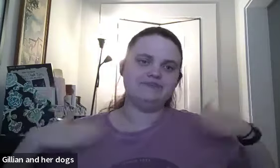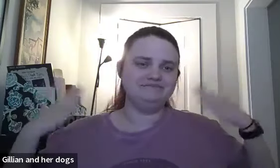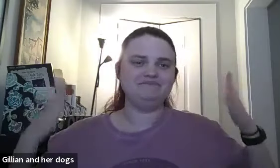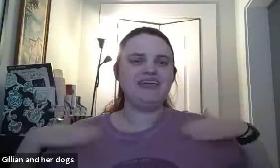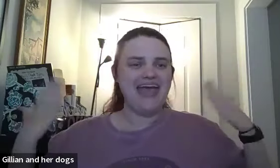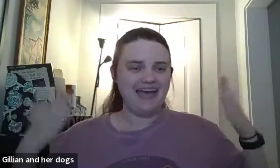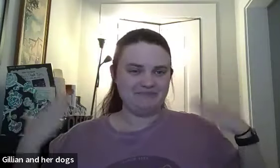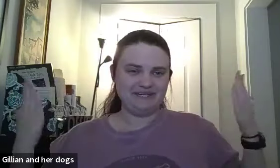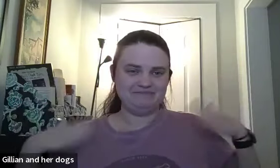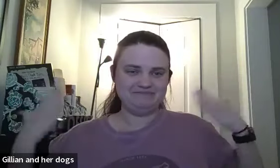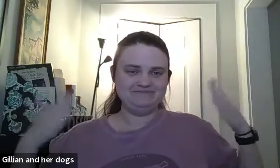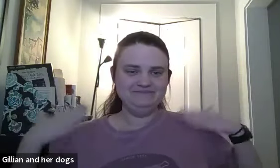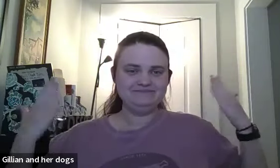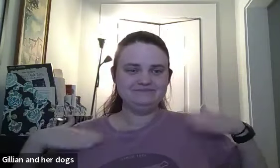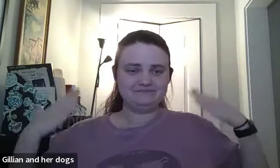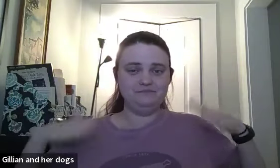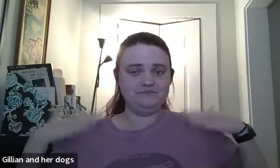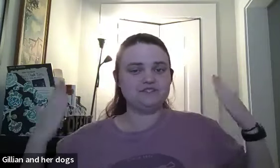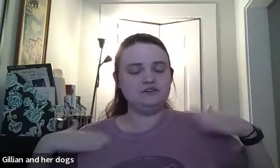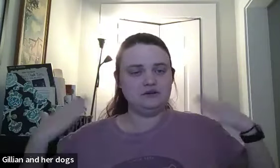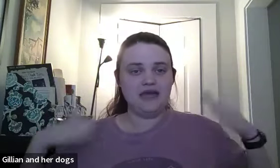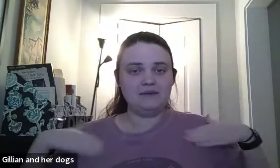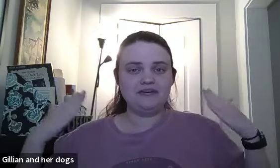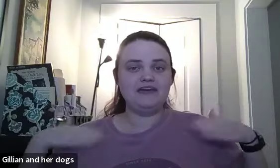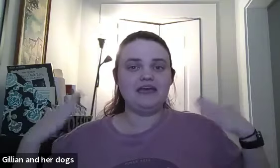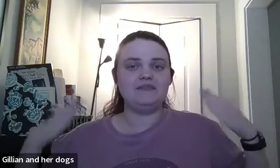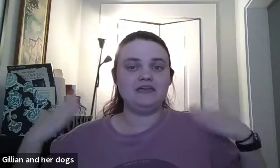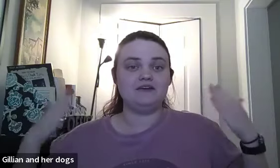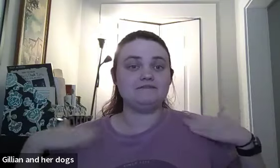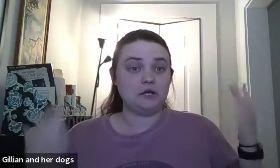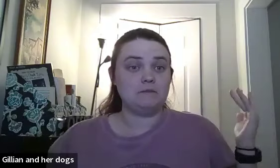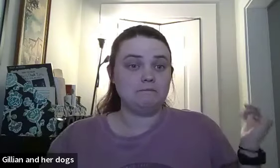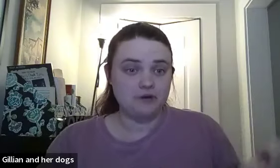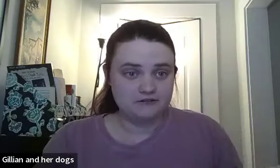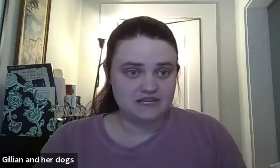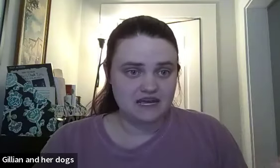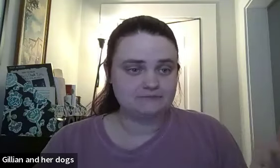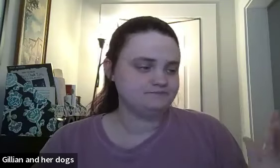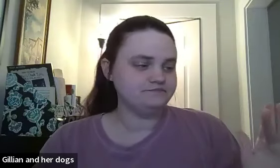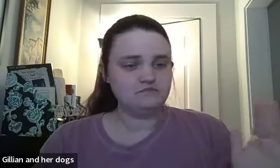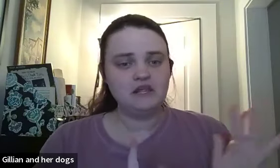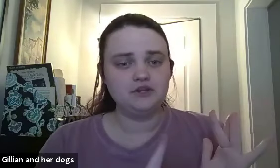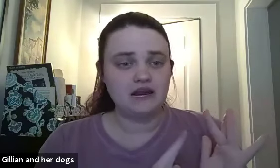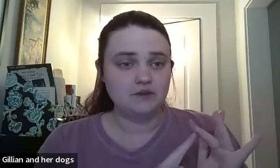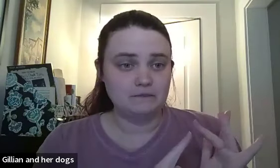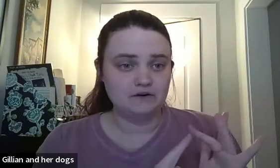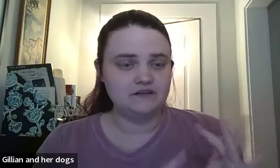was. Happy. So you do happy, and then for birthday, you're going to have your middle